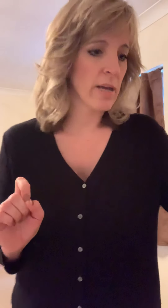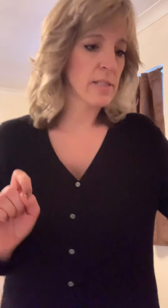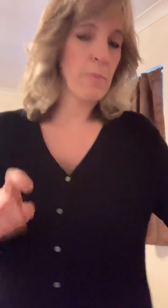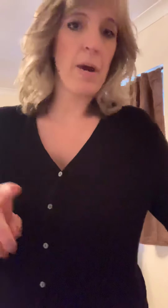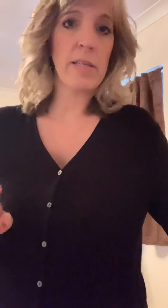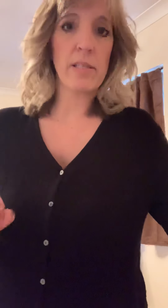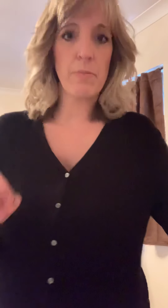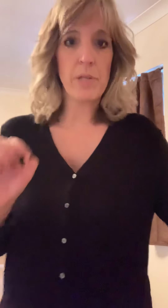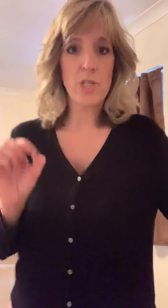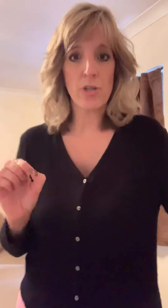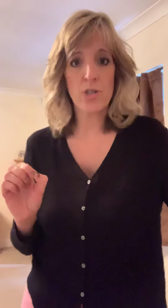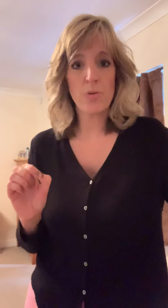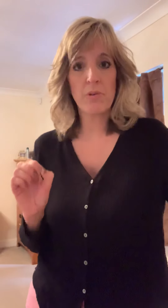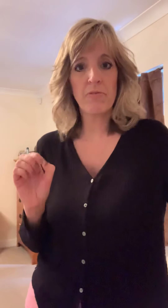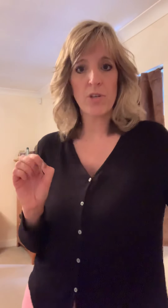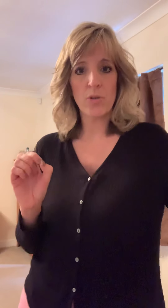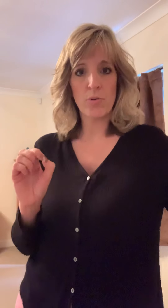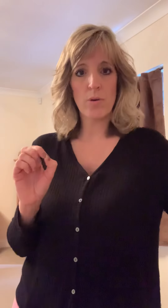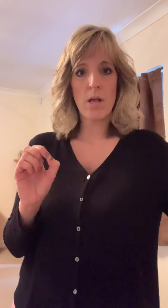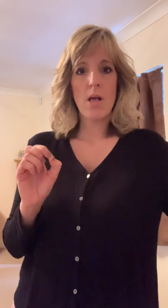can practice and be sure to review